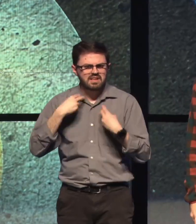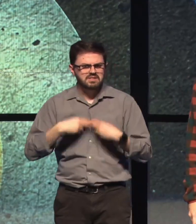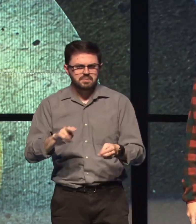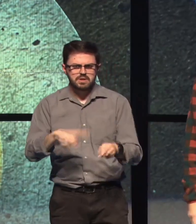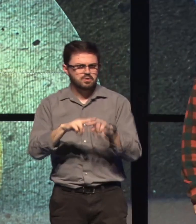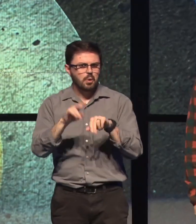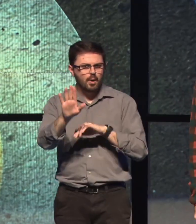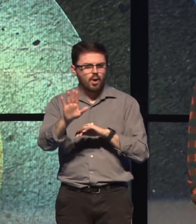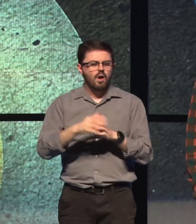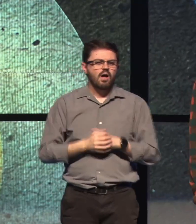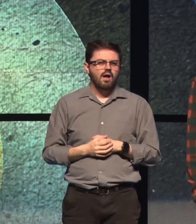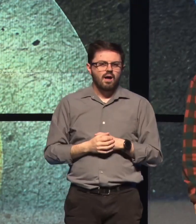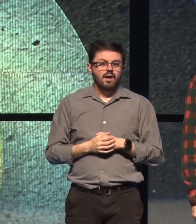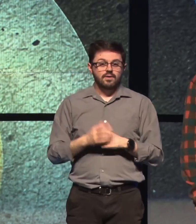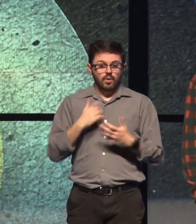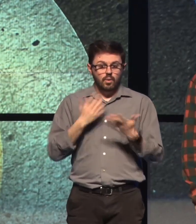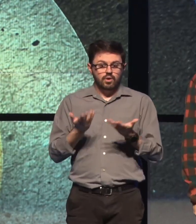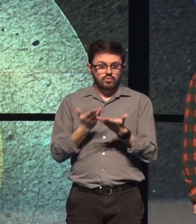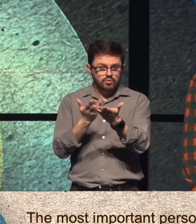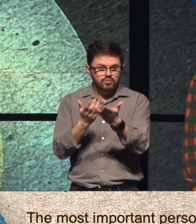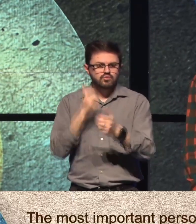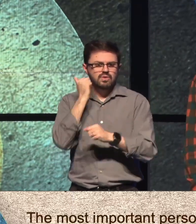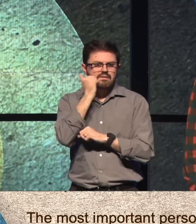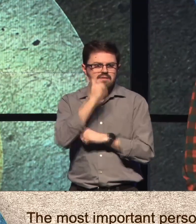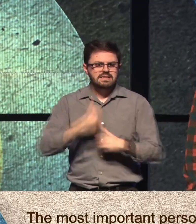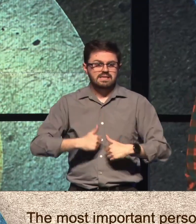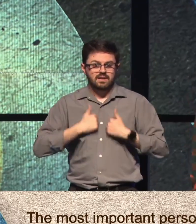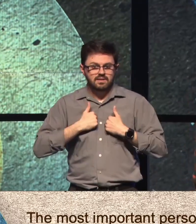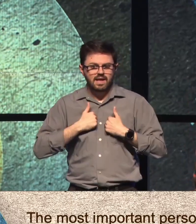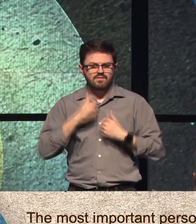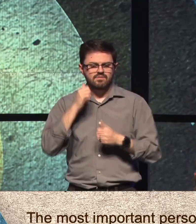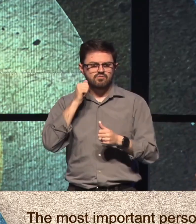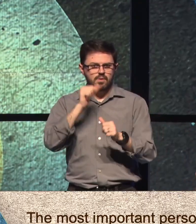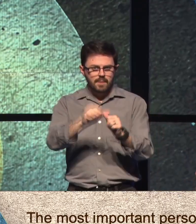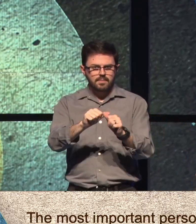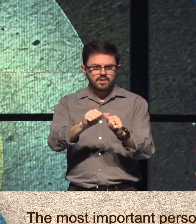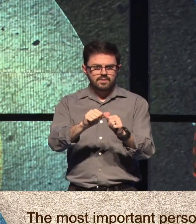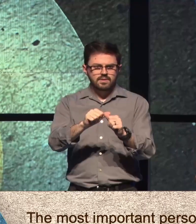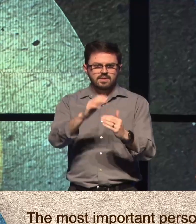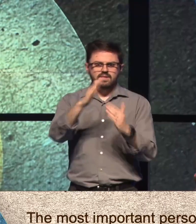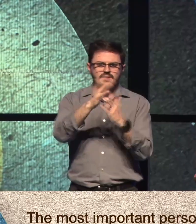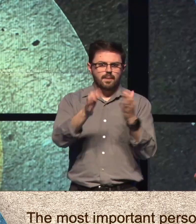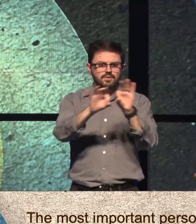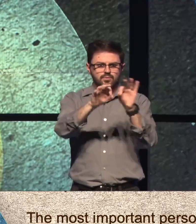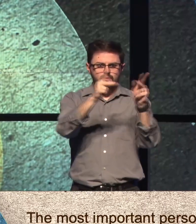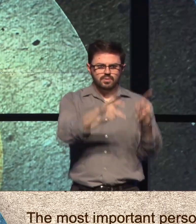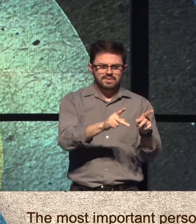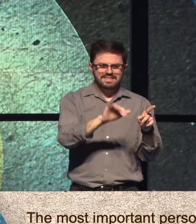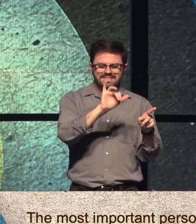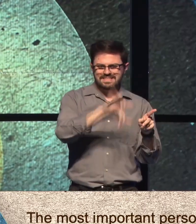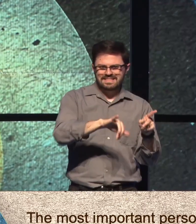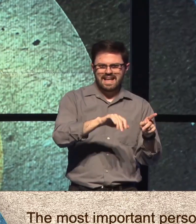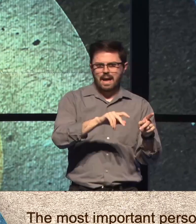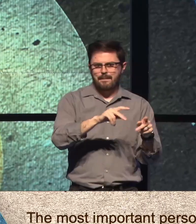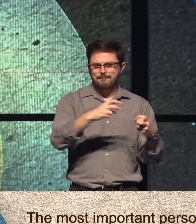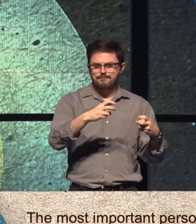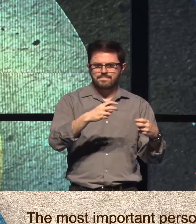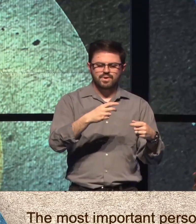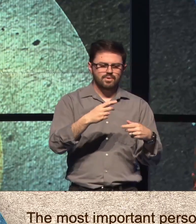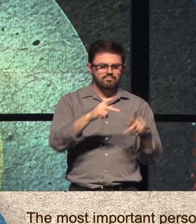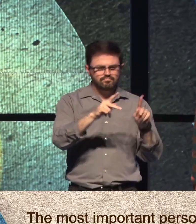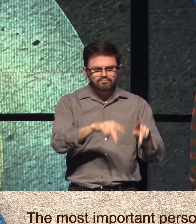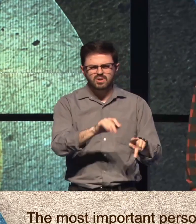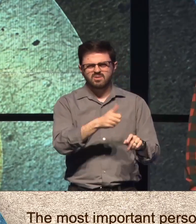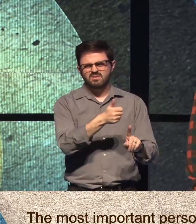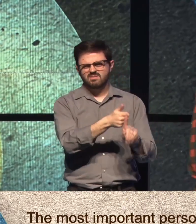in your everyday normal life to remember this, that the most important person is always the person with a broken heart. And in our church, the